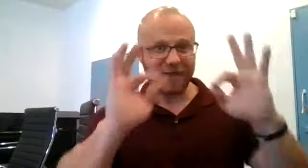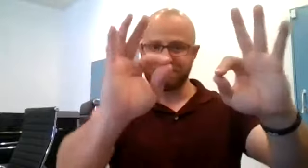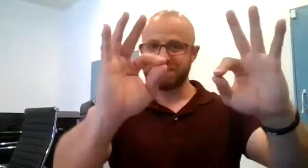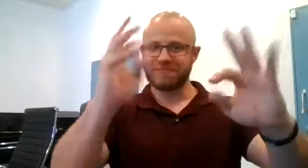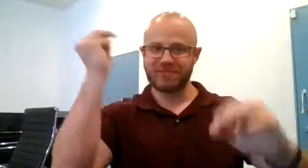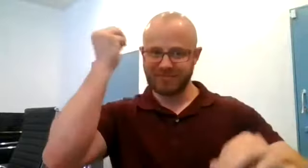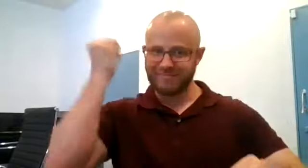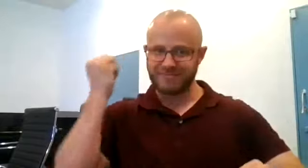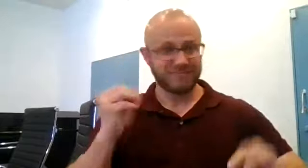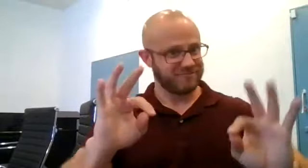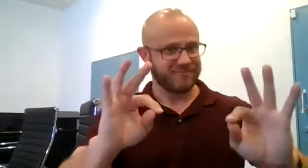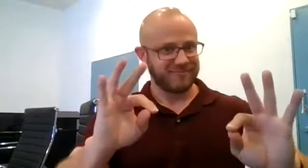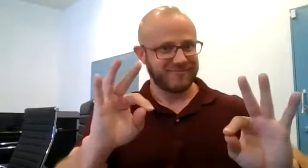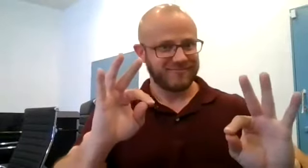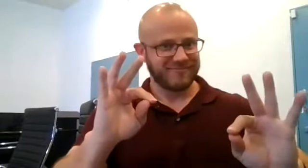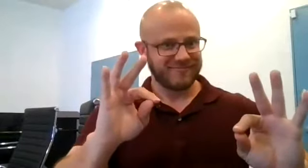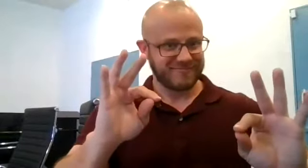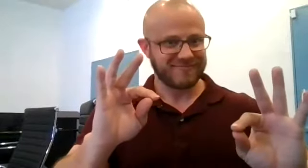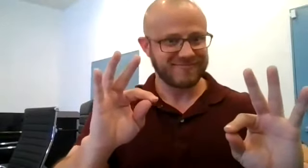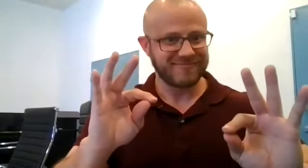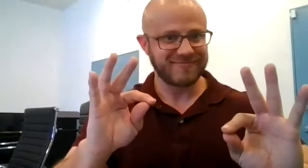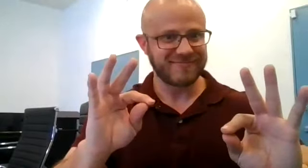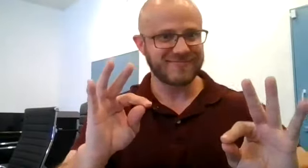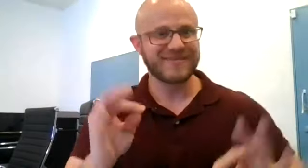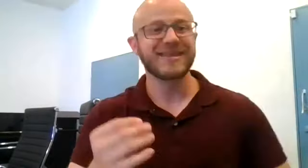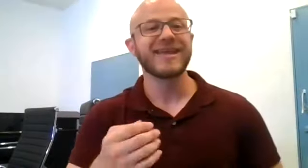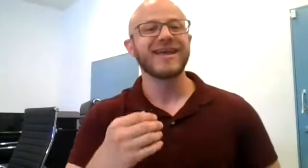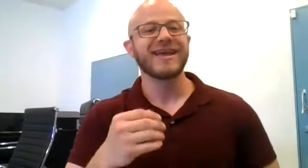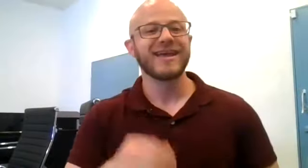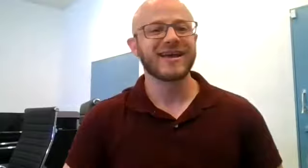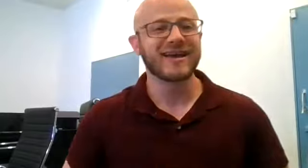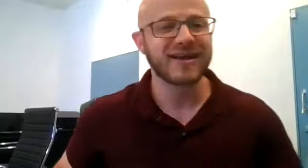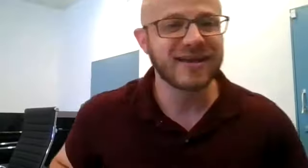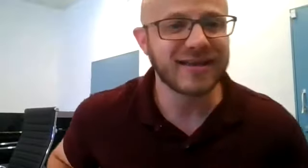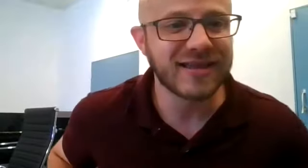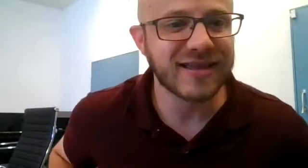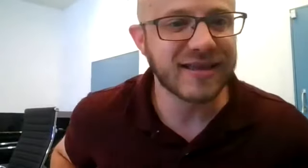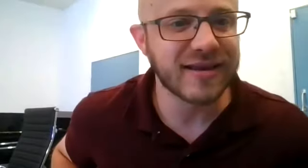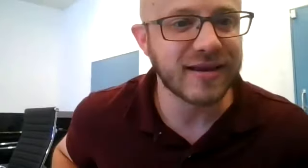curly hair, that's perfect. The M going downward, that's perfect. It's a great name sign.